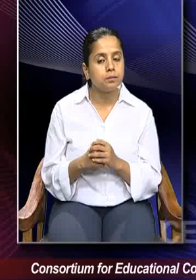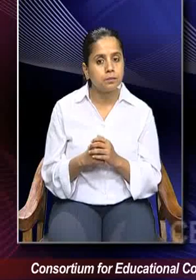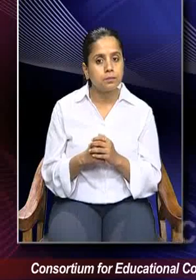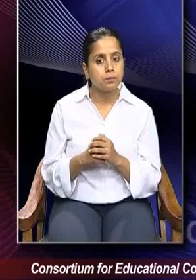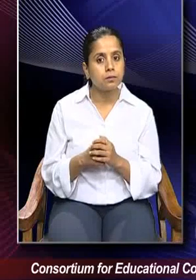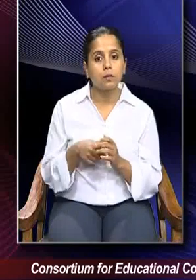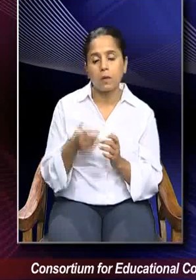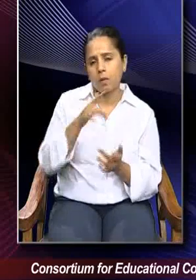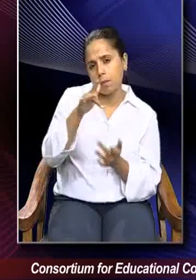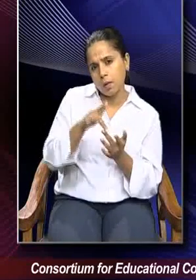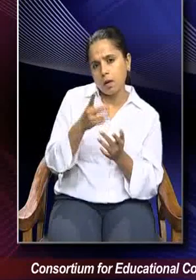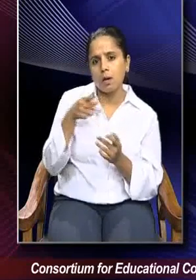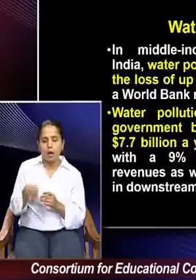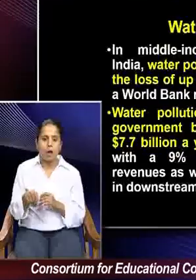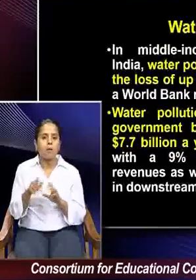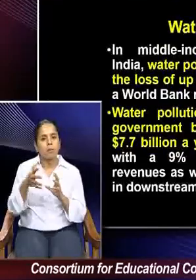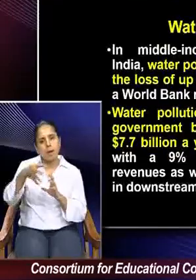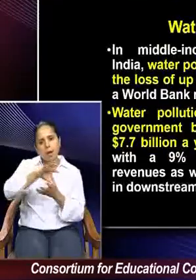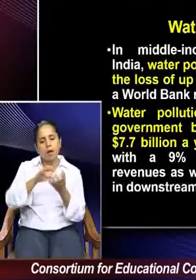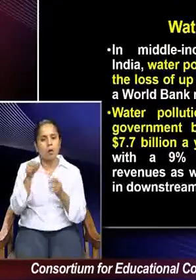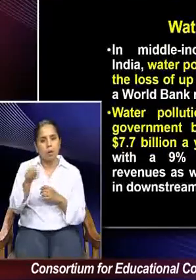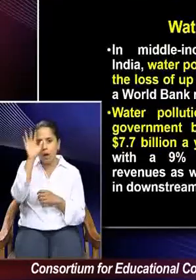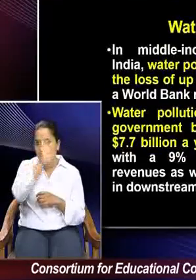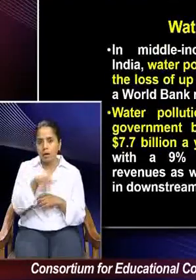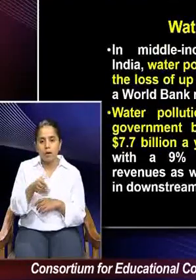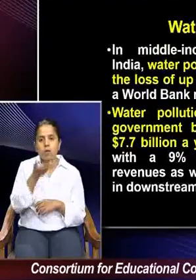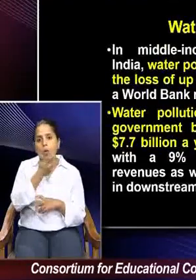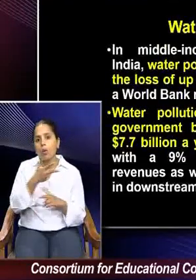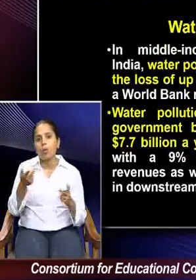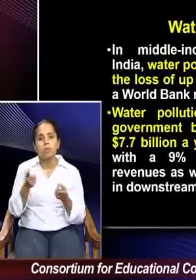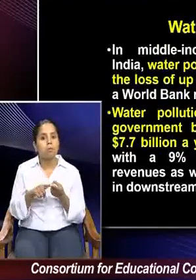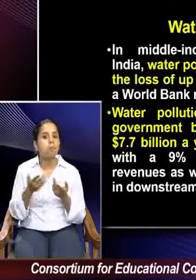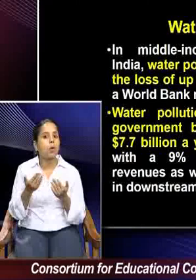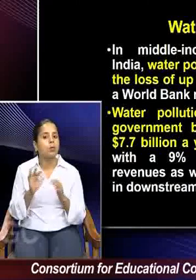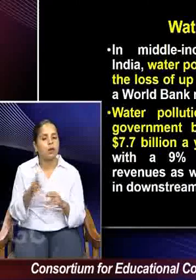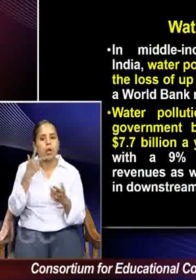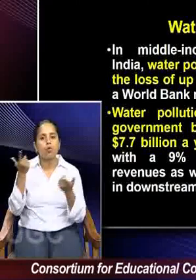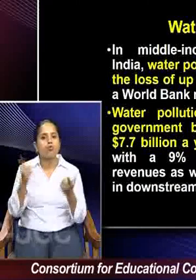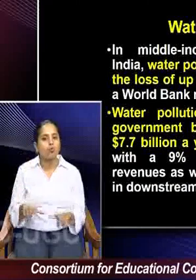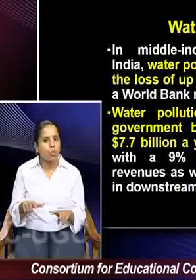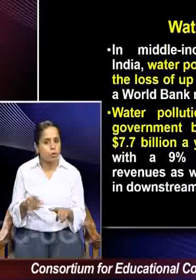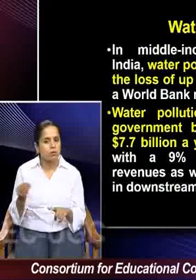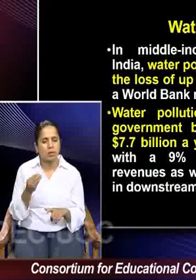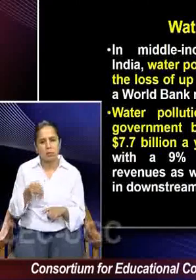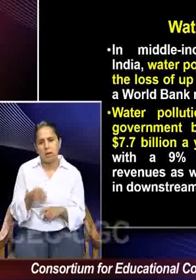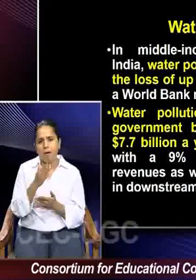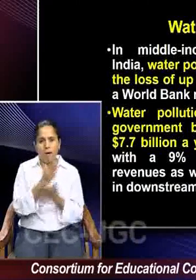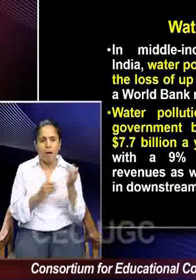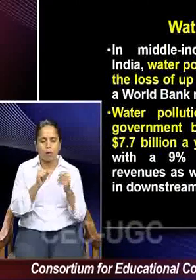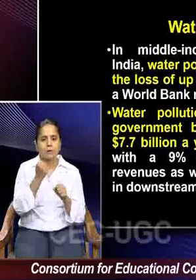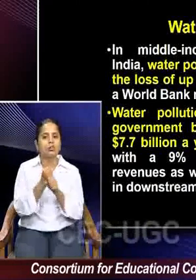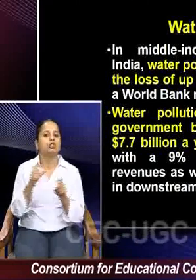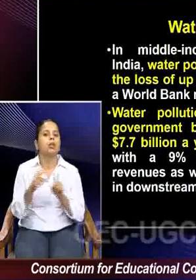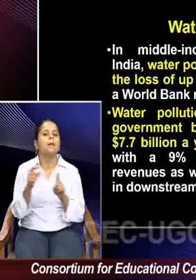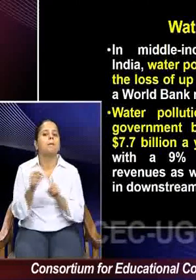So, in the middle income countries like India, water pollution can account for the loss of about half of GDP